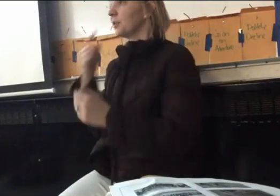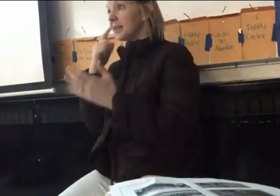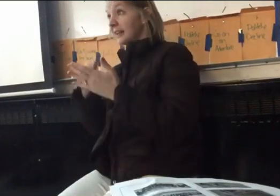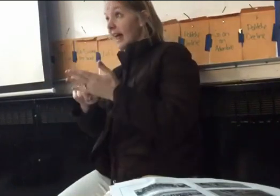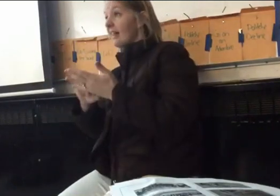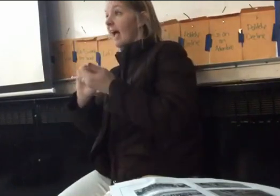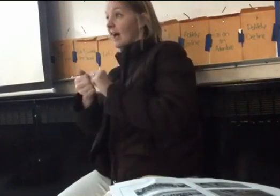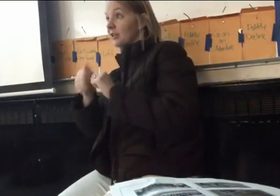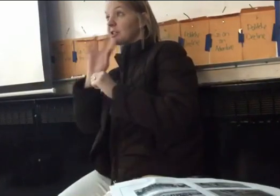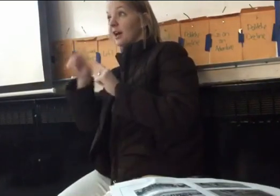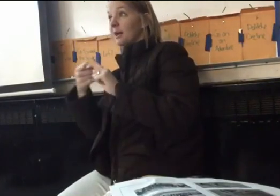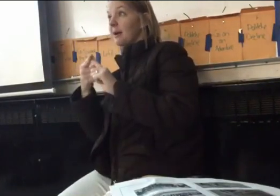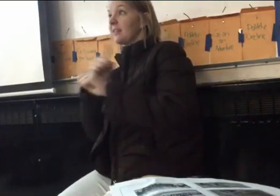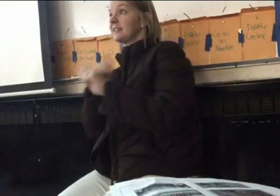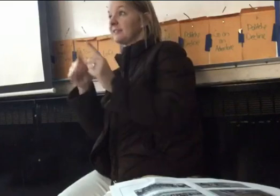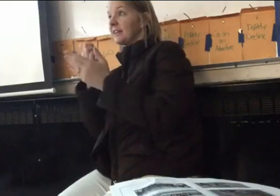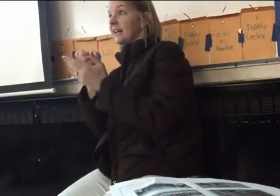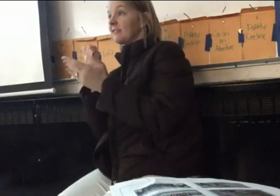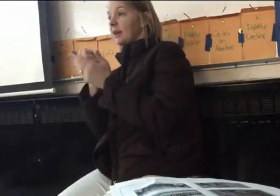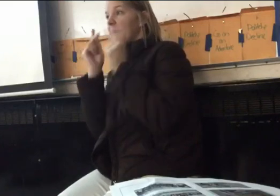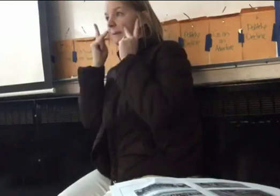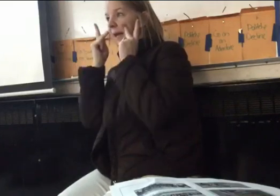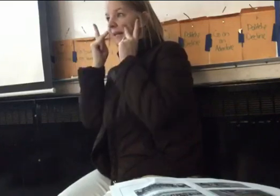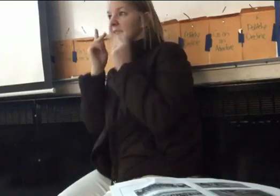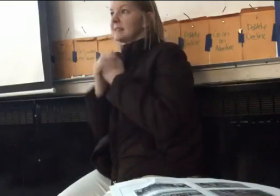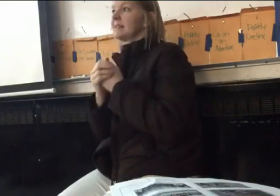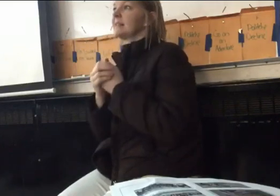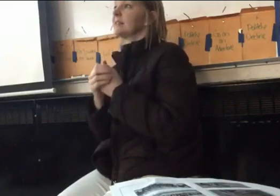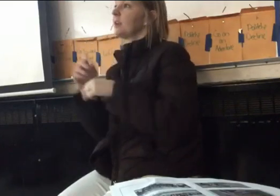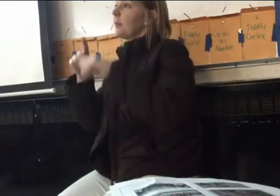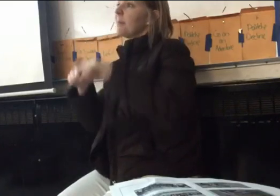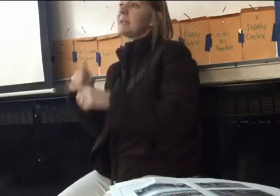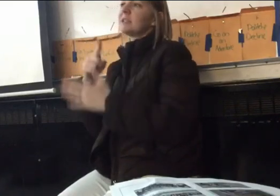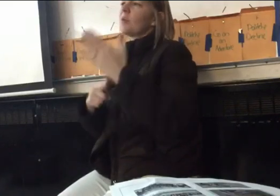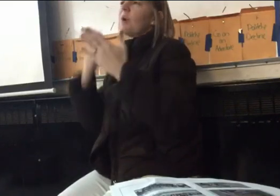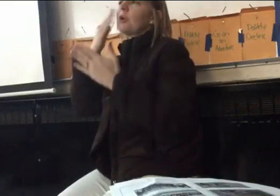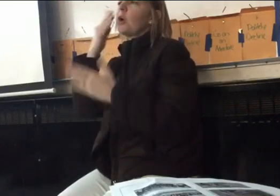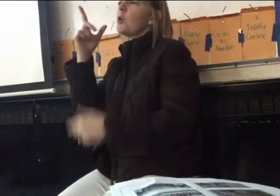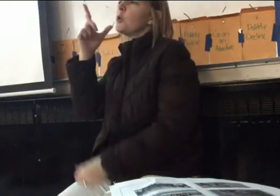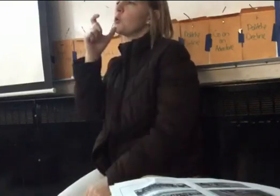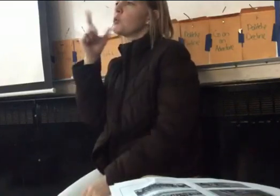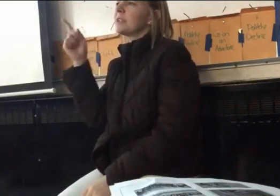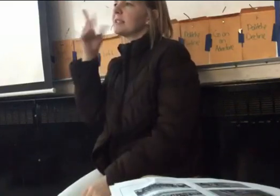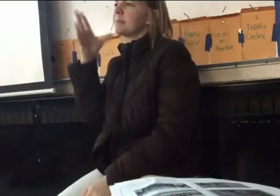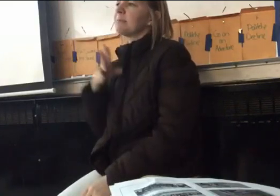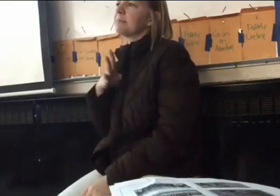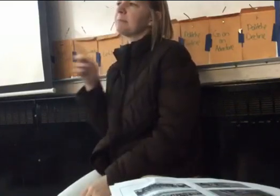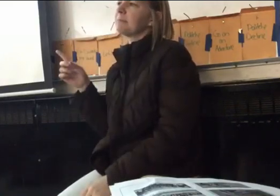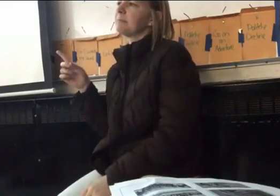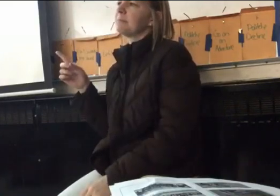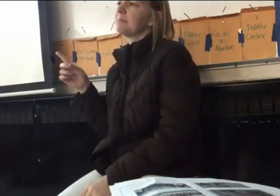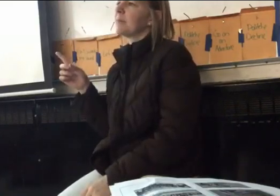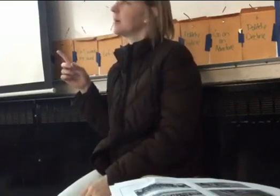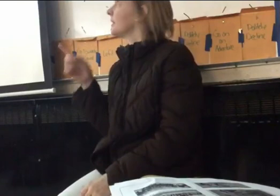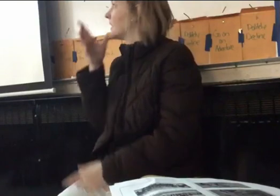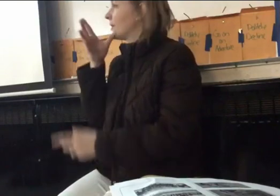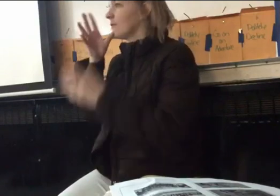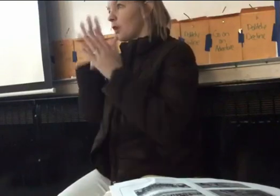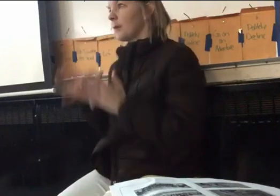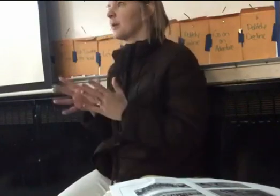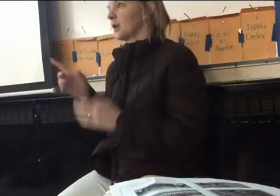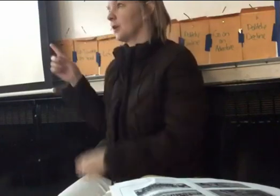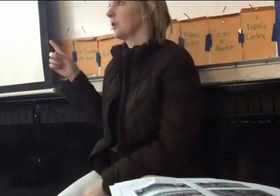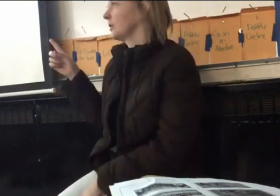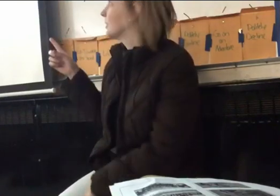how they're talking about these different economic panics. Based on what we know then, who do you think this person represents? Farmers. It's the